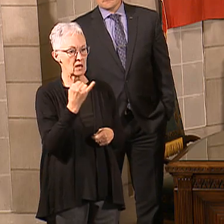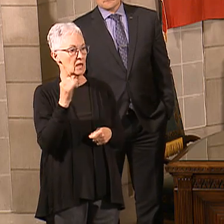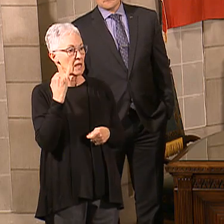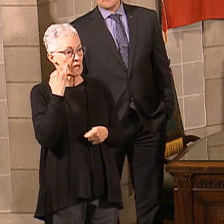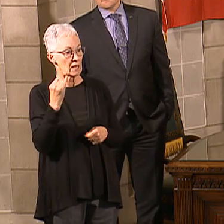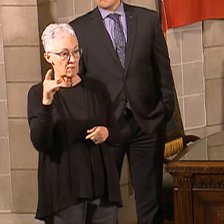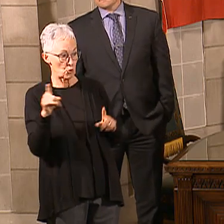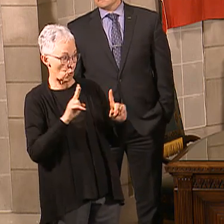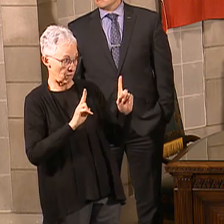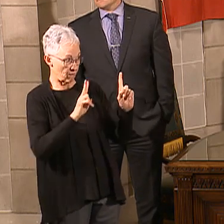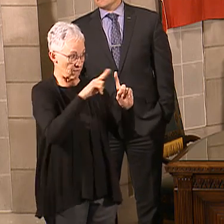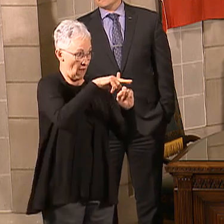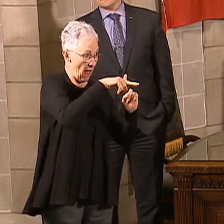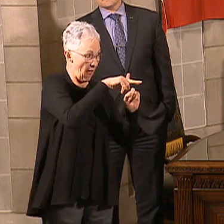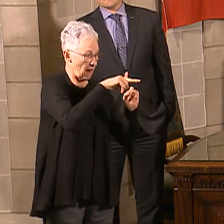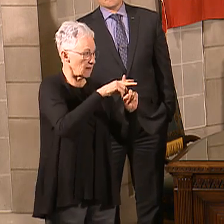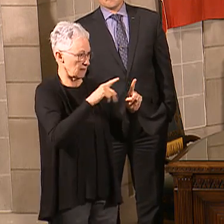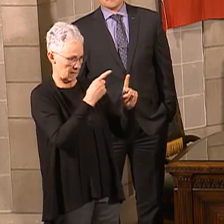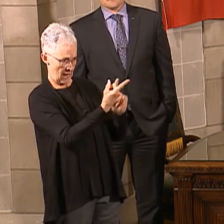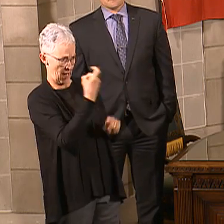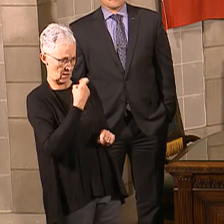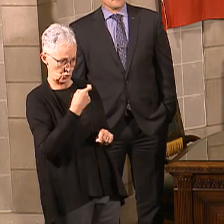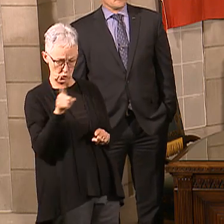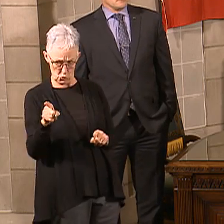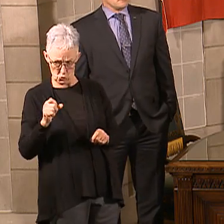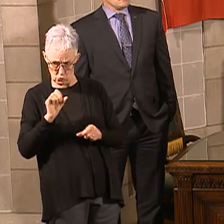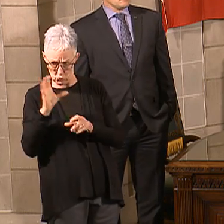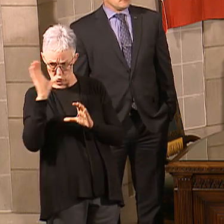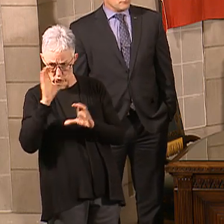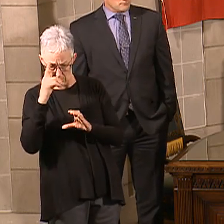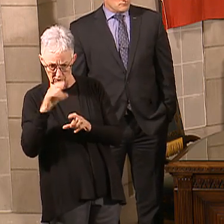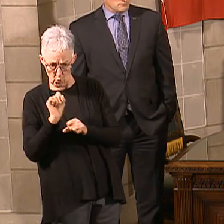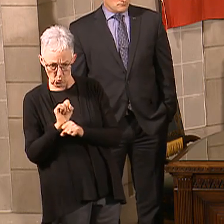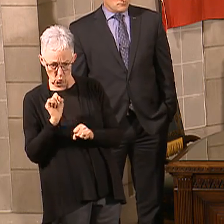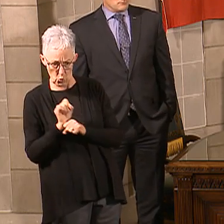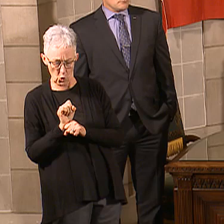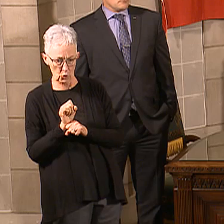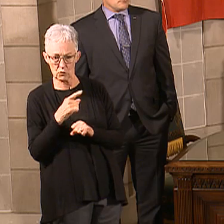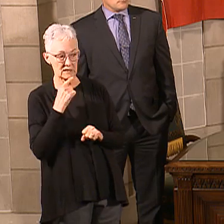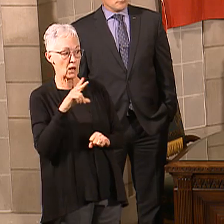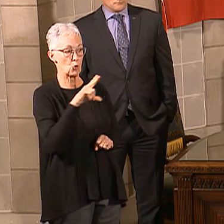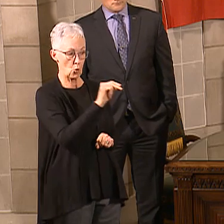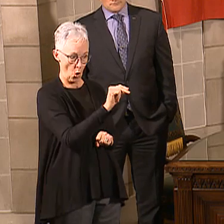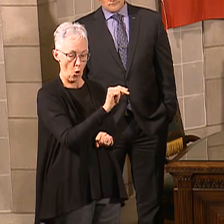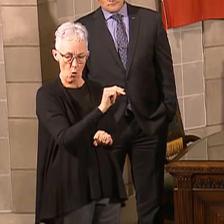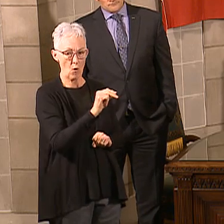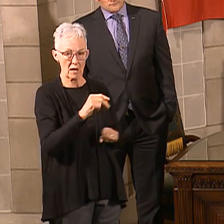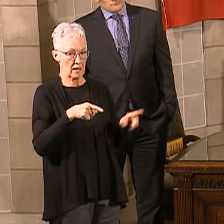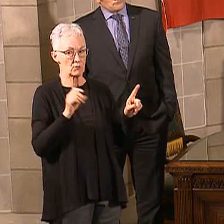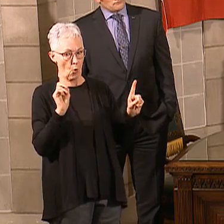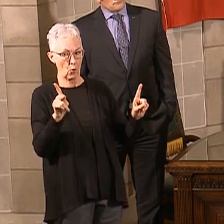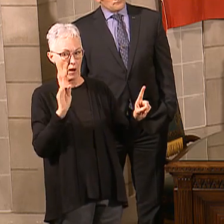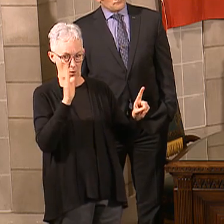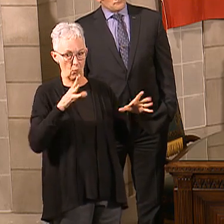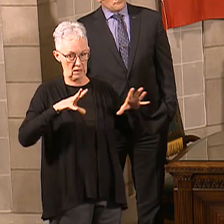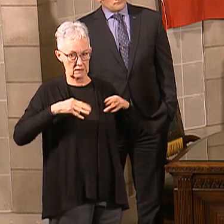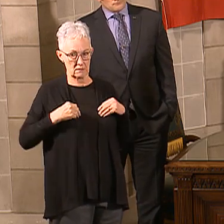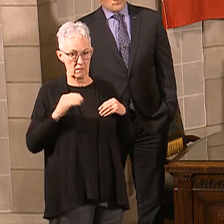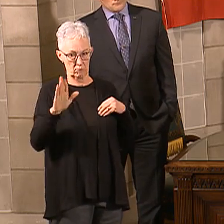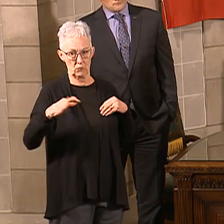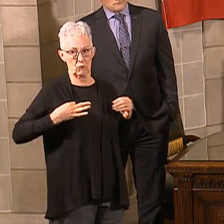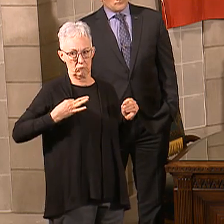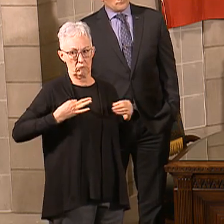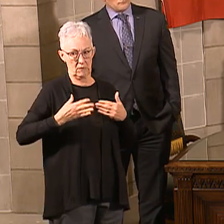do that. If you filled out the application and were denied administratively, we will fix that. And if you were going through that